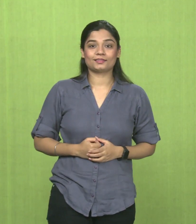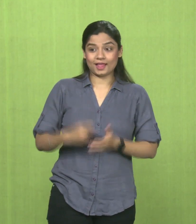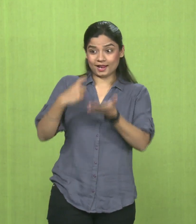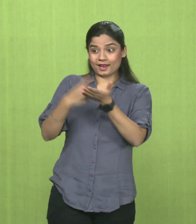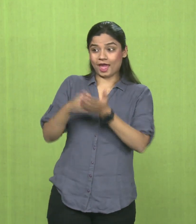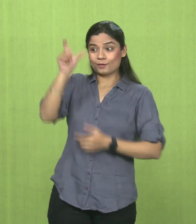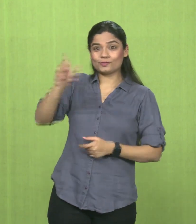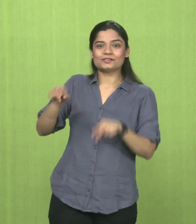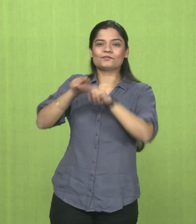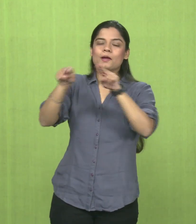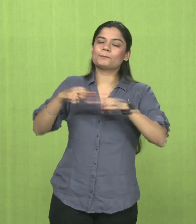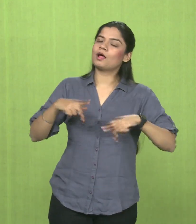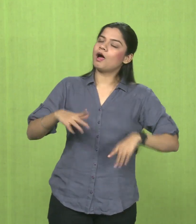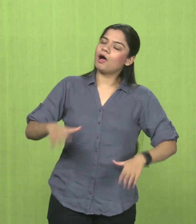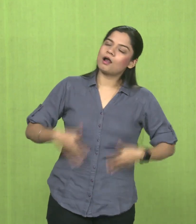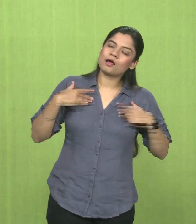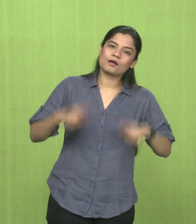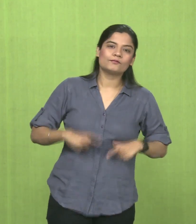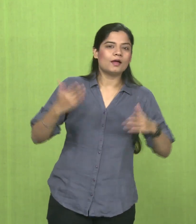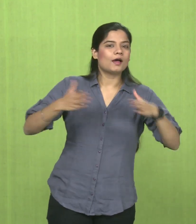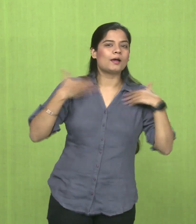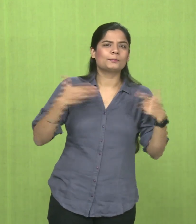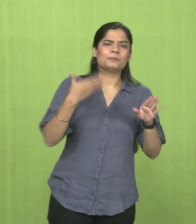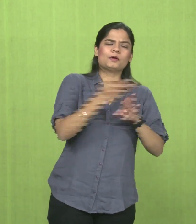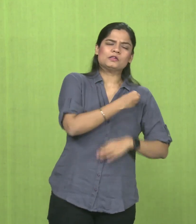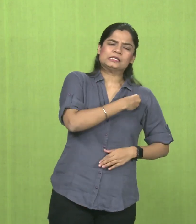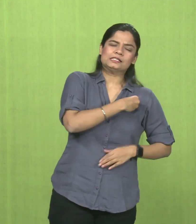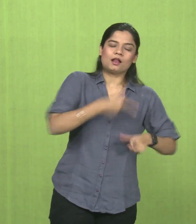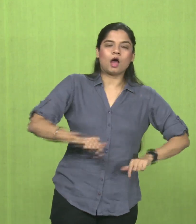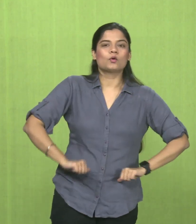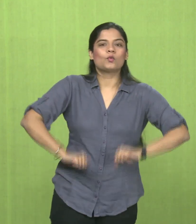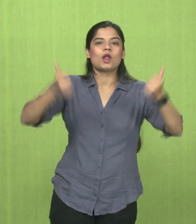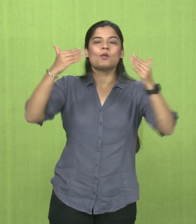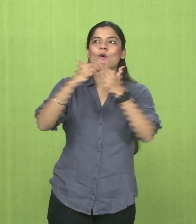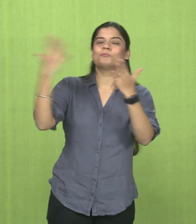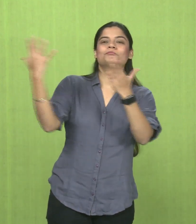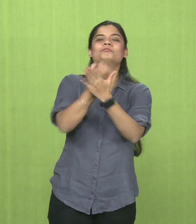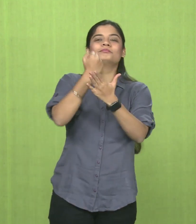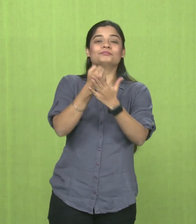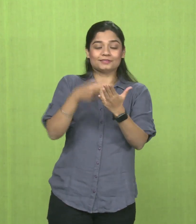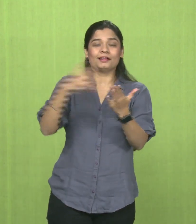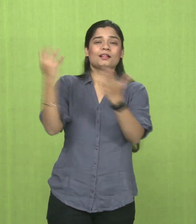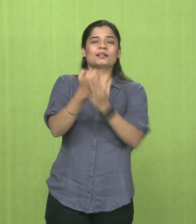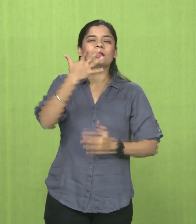more comfortable for them. So Rahul's family now is at peace compared to where they were living